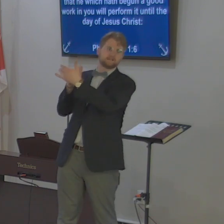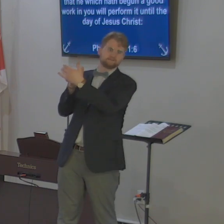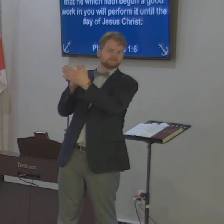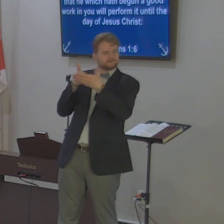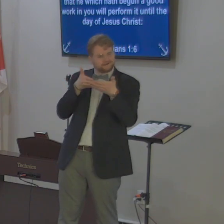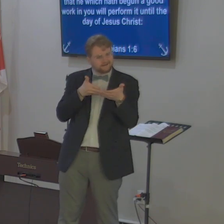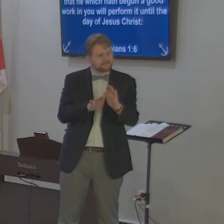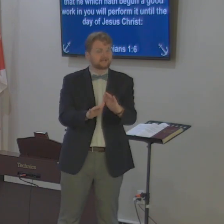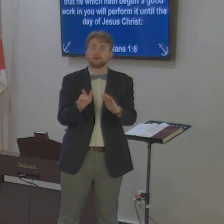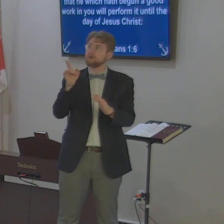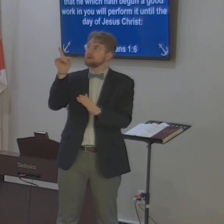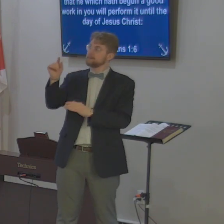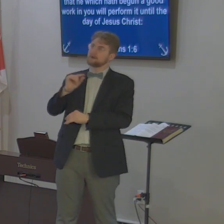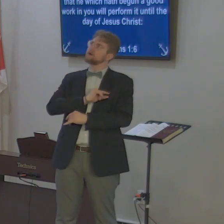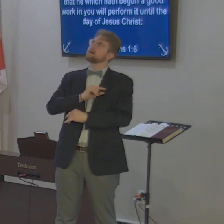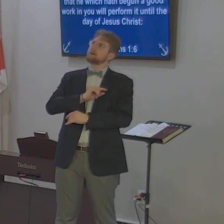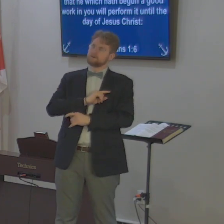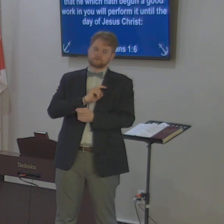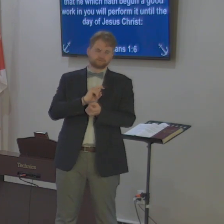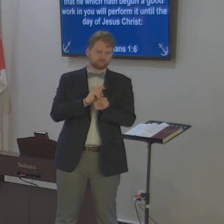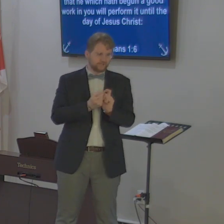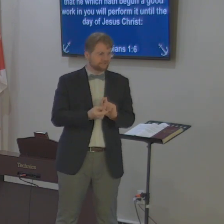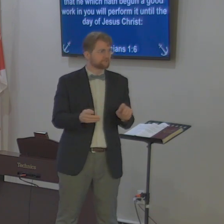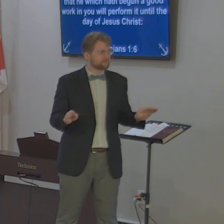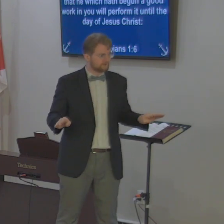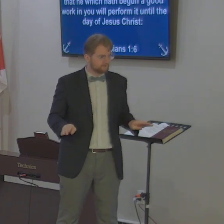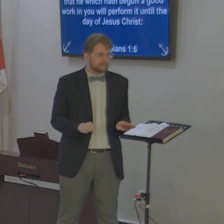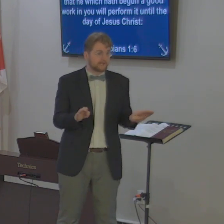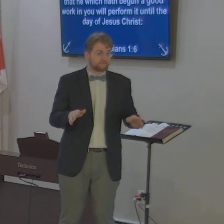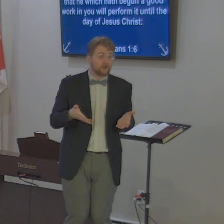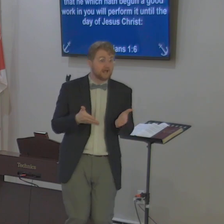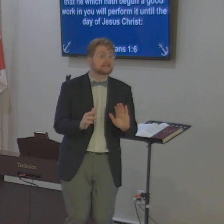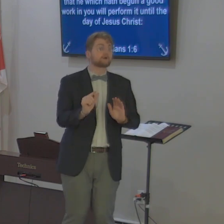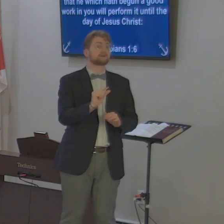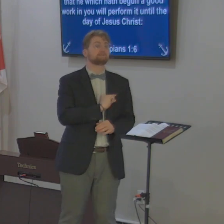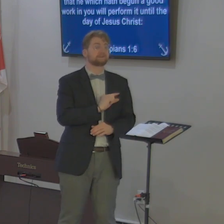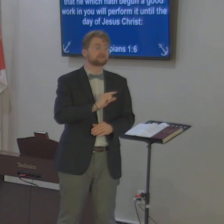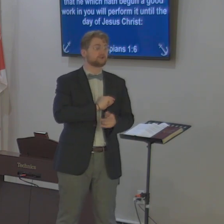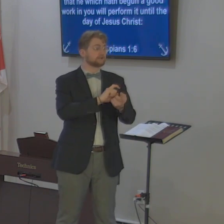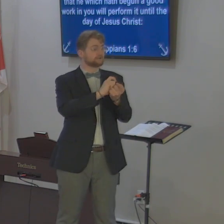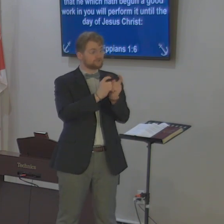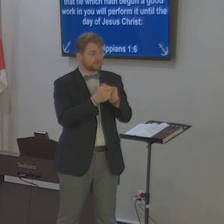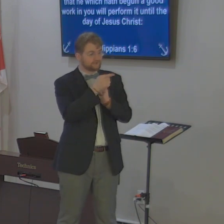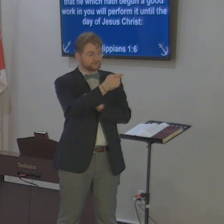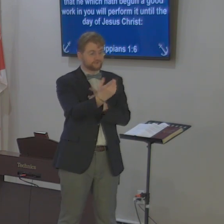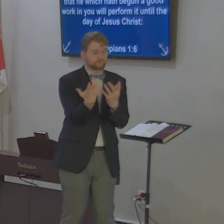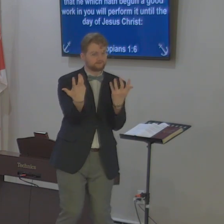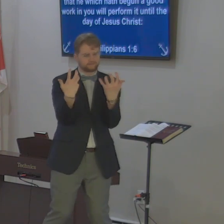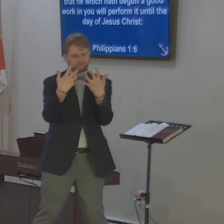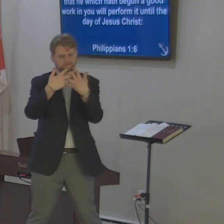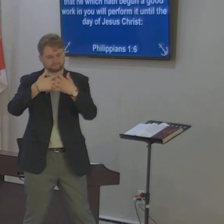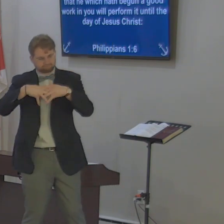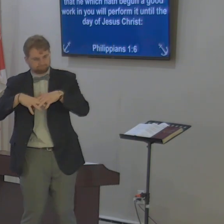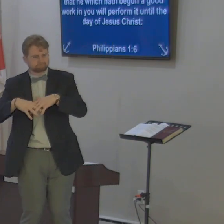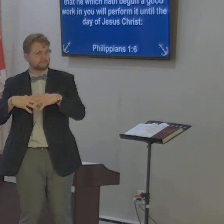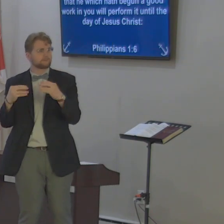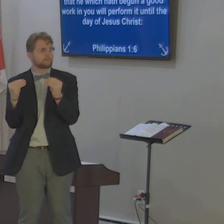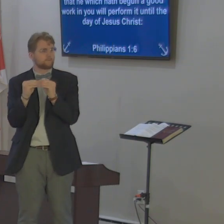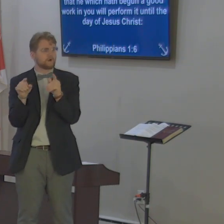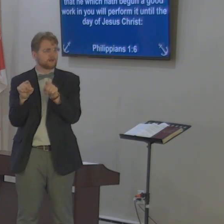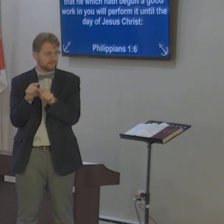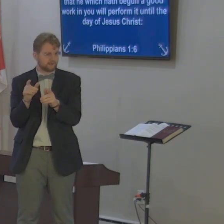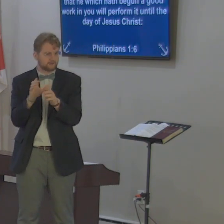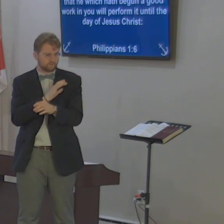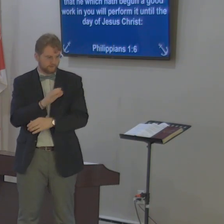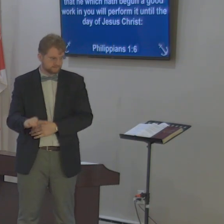Allow the pricks to change your behavior. Allow the conviction to change your behavior to be more like Christ. I don't know if